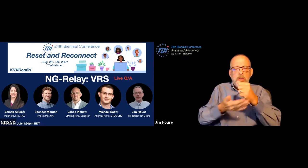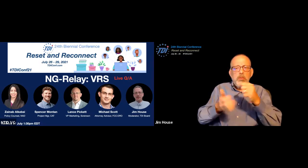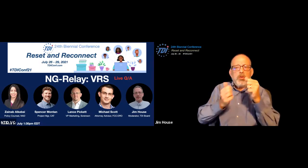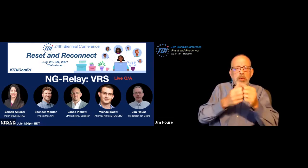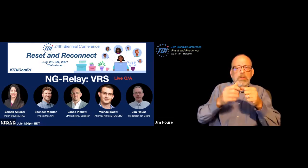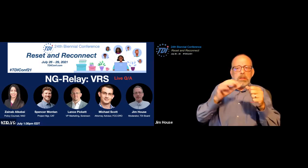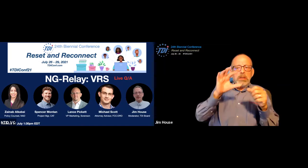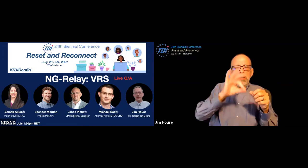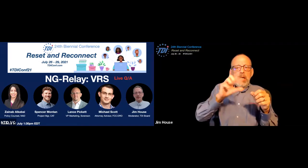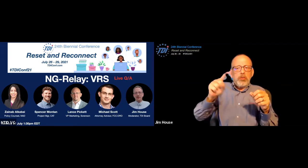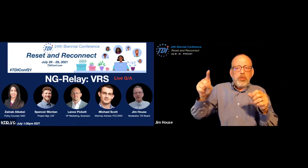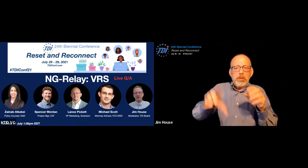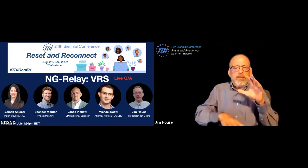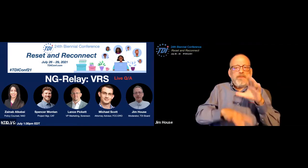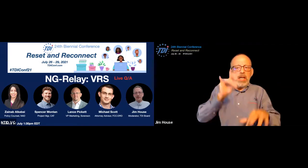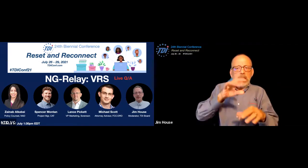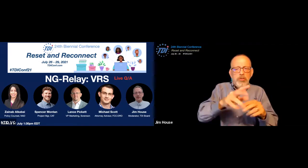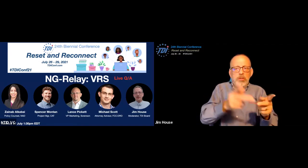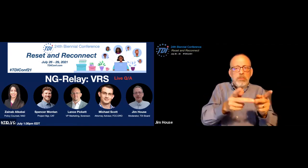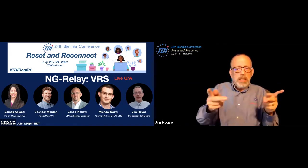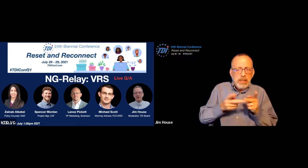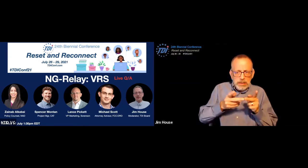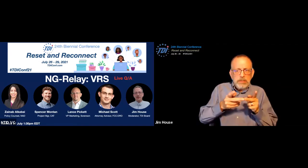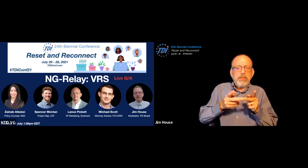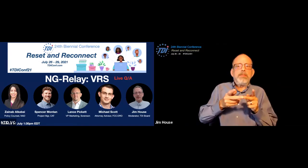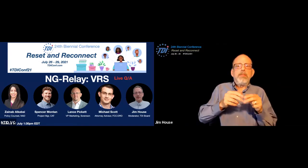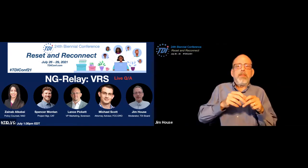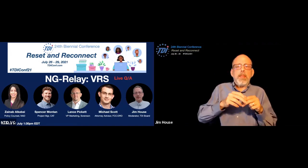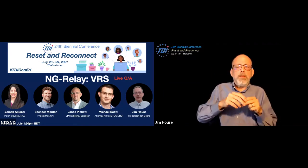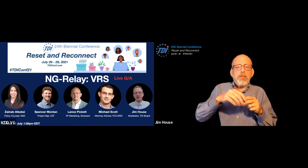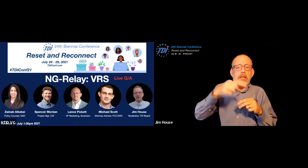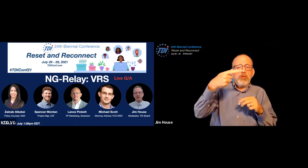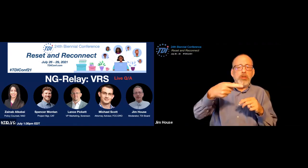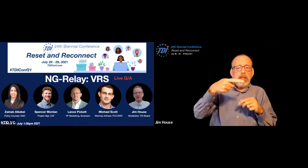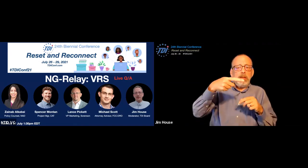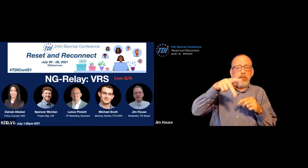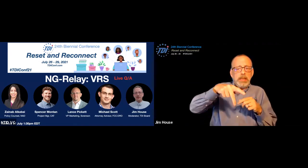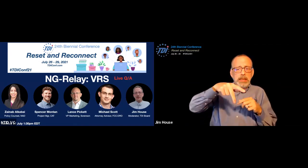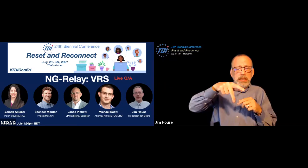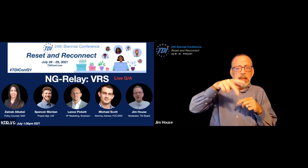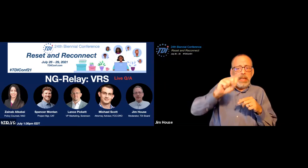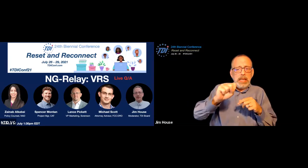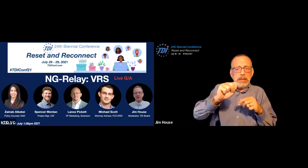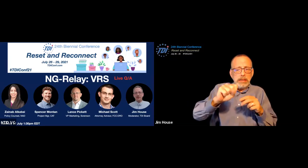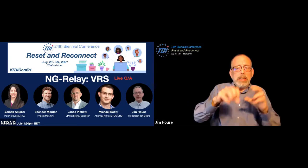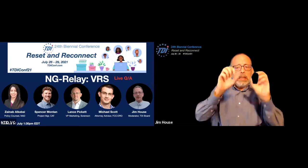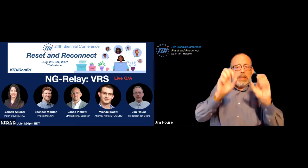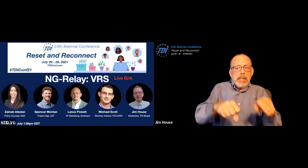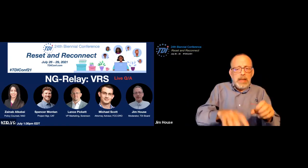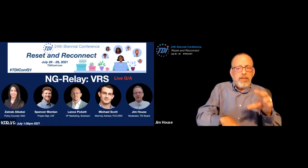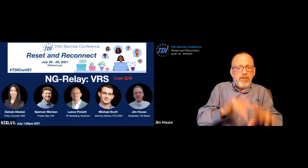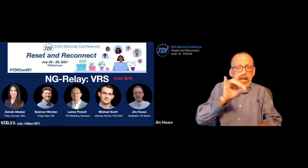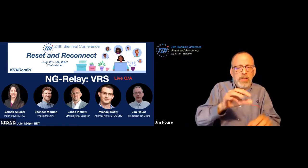geolocation, and that can help with helping 911 find out where you are. And then